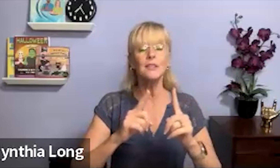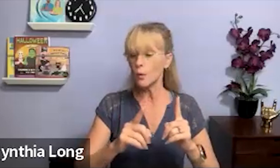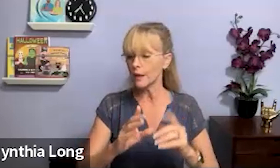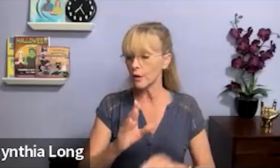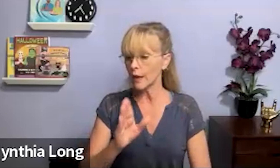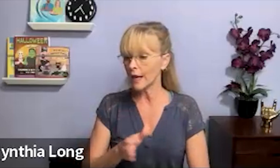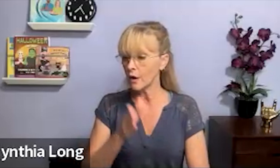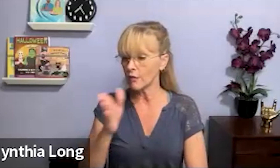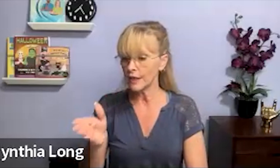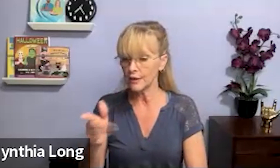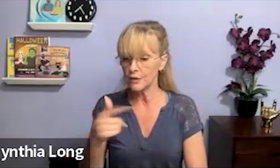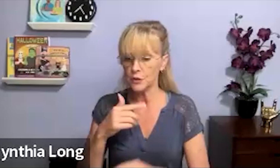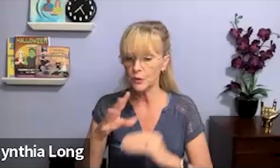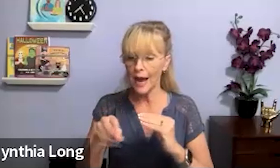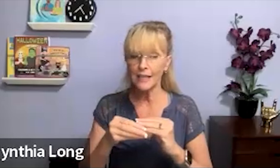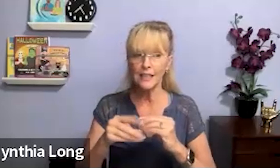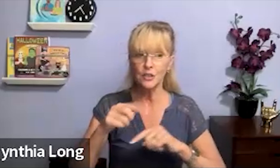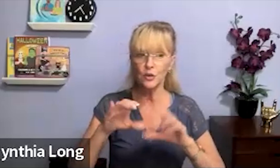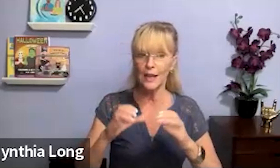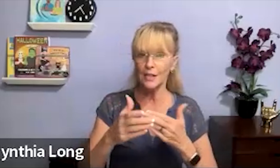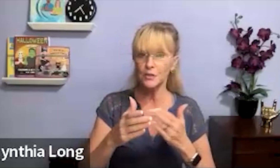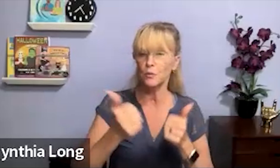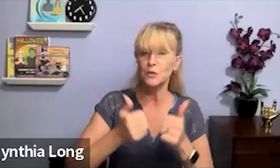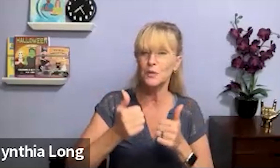or we can go ahead over here to adding it to your classroom. Which one do